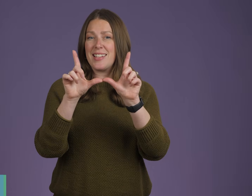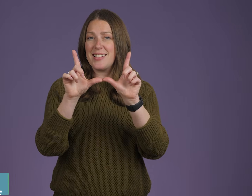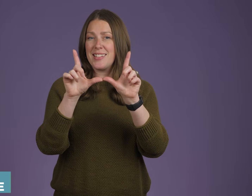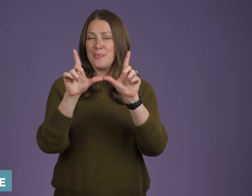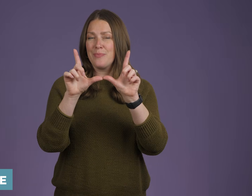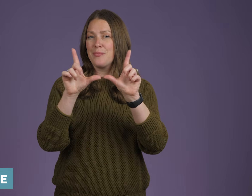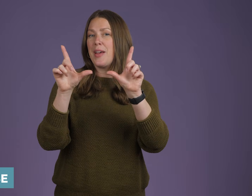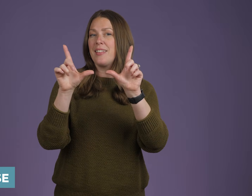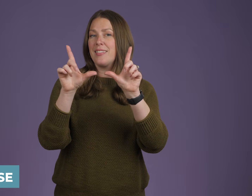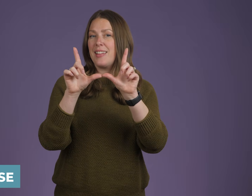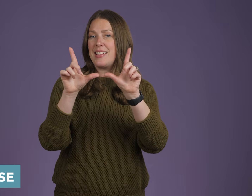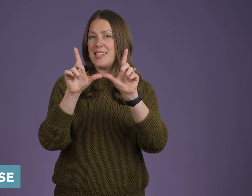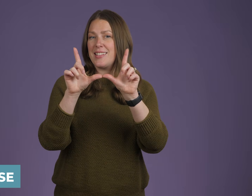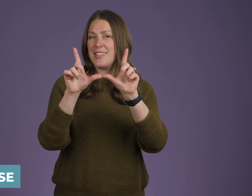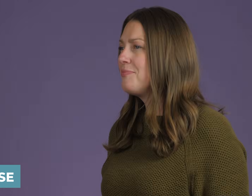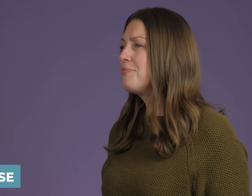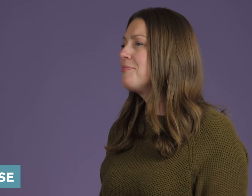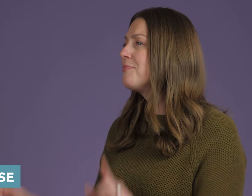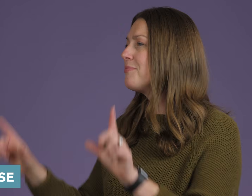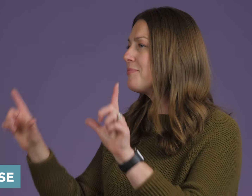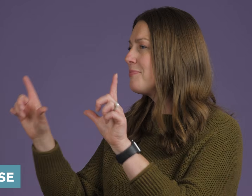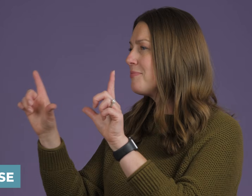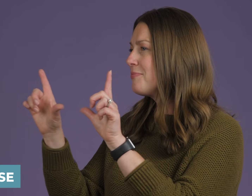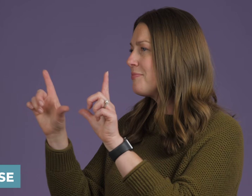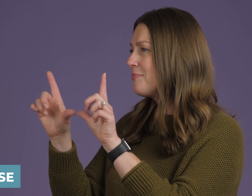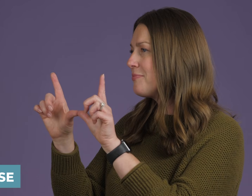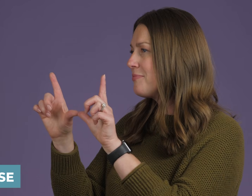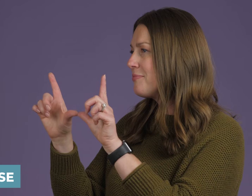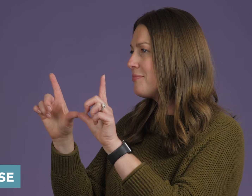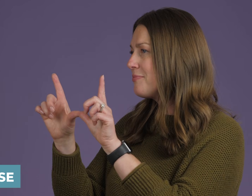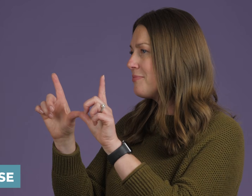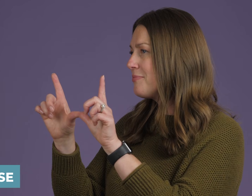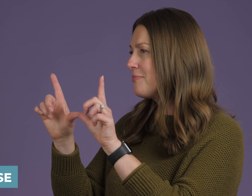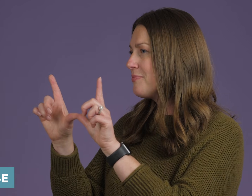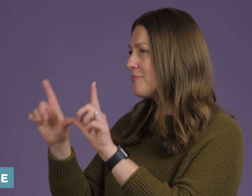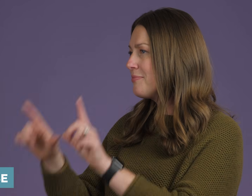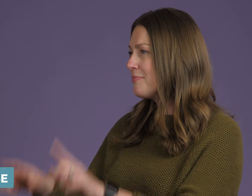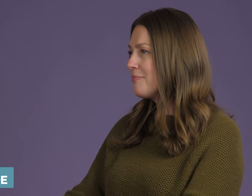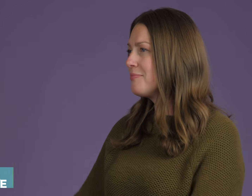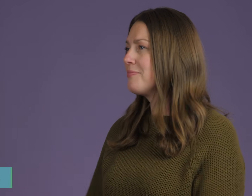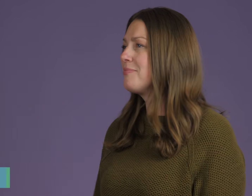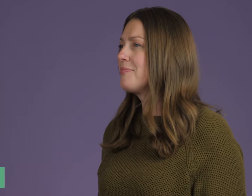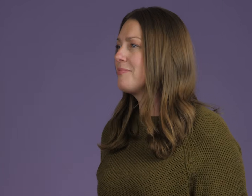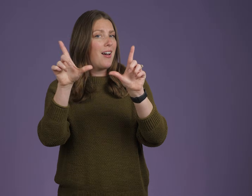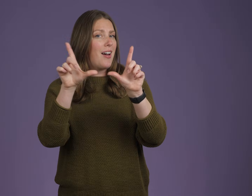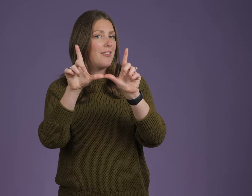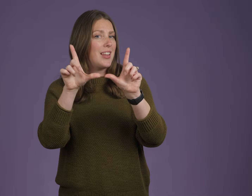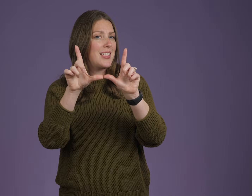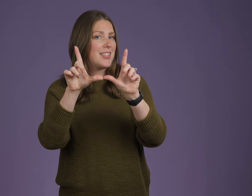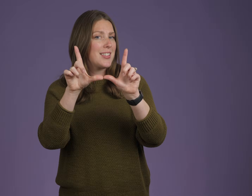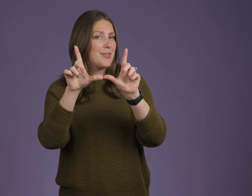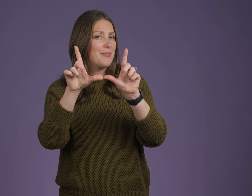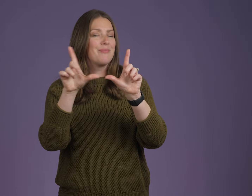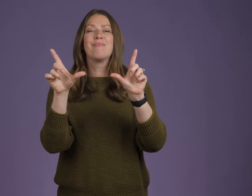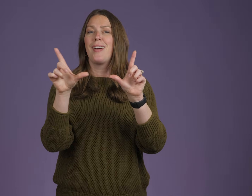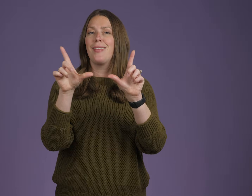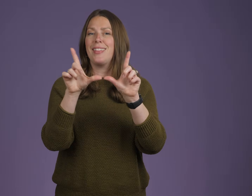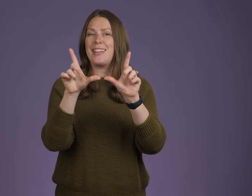License. License. You have L-shaped hands, and it's making the shape of a license.